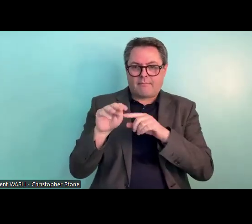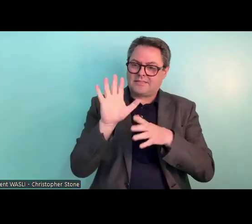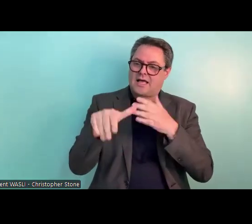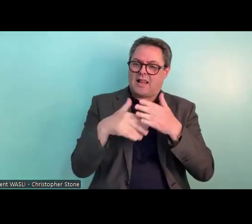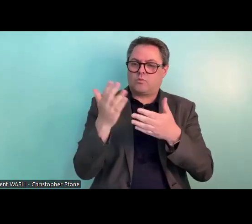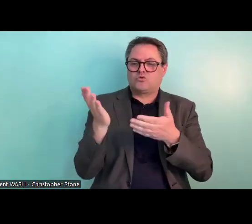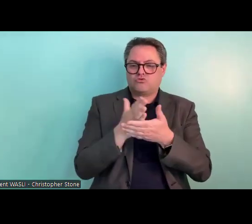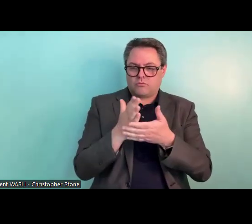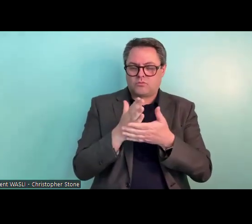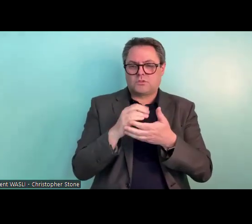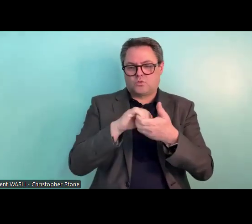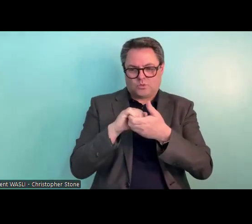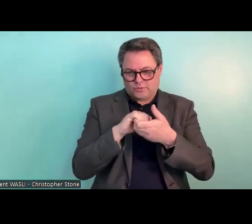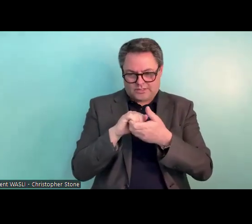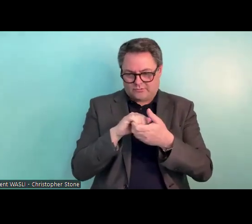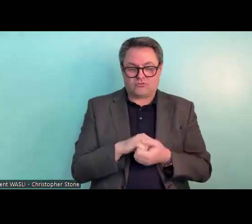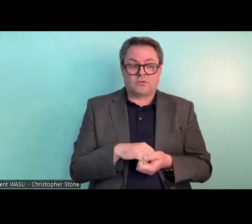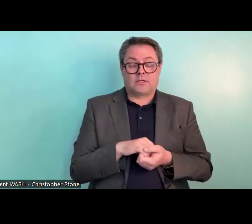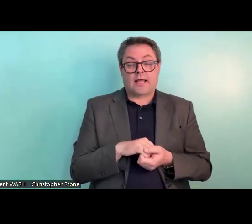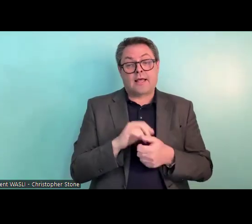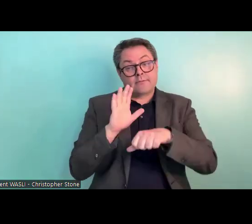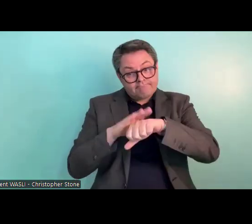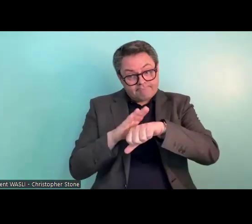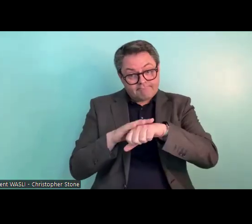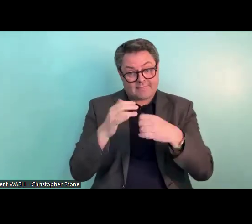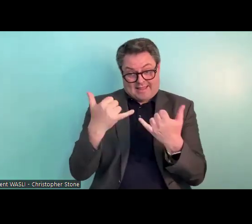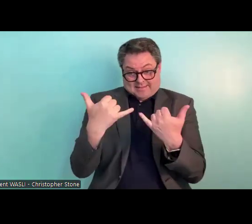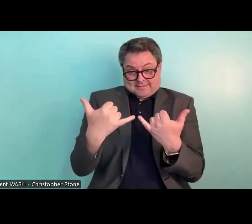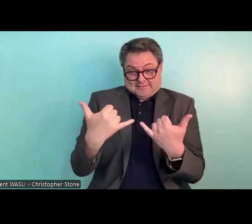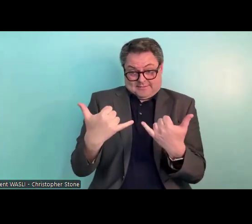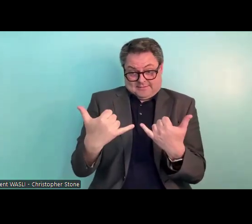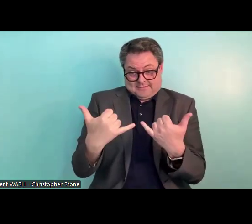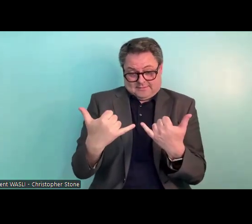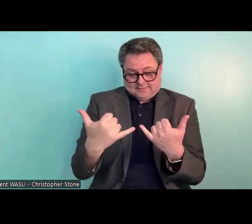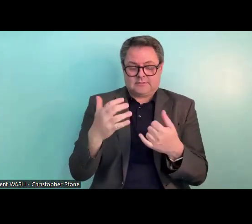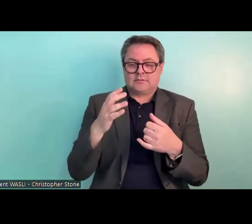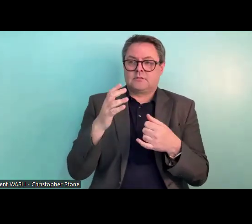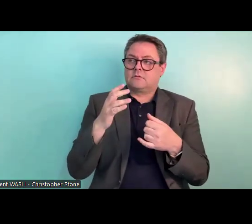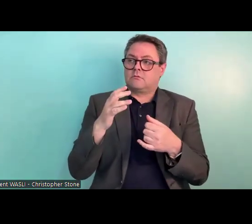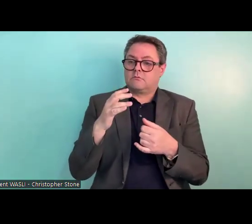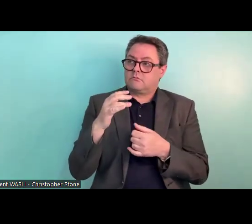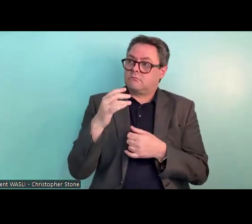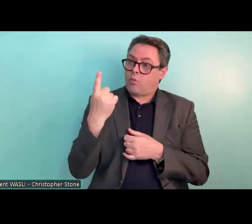all national members who are sign language interpreting associations.